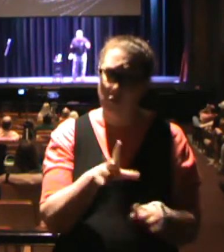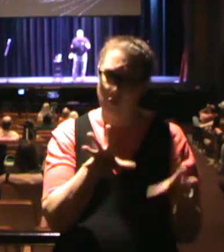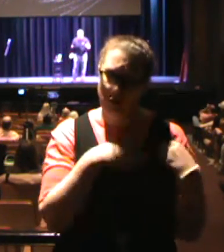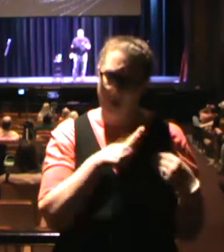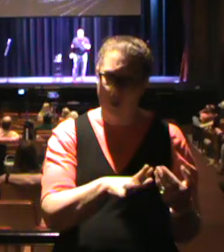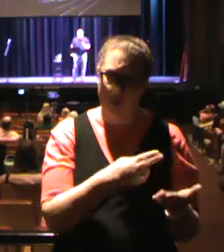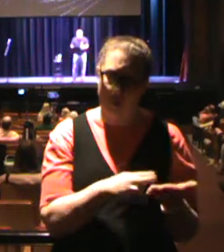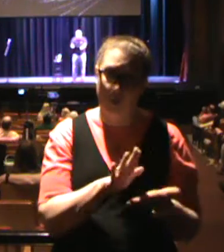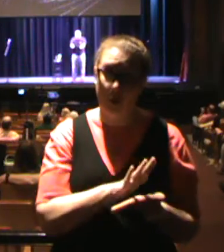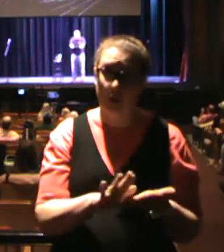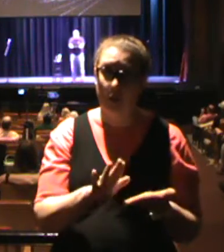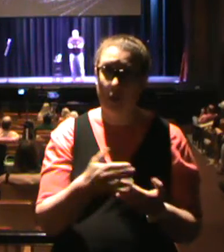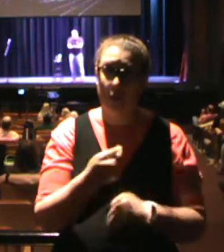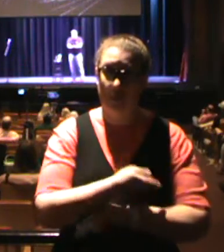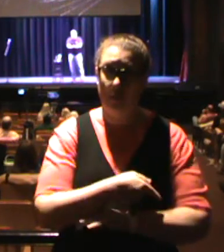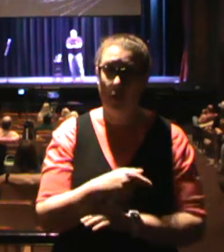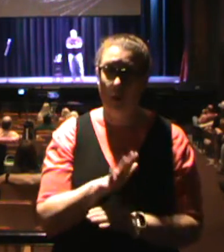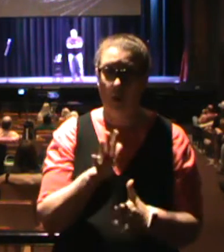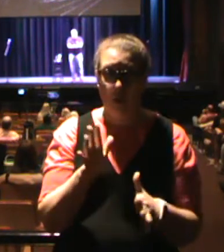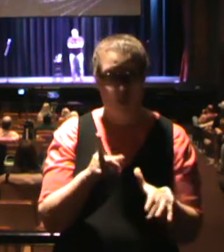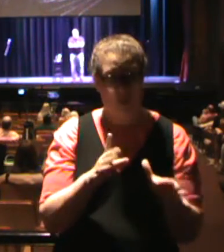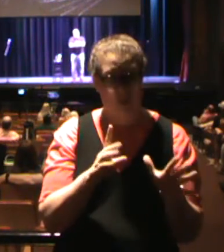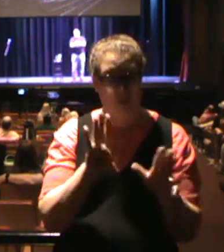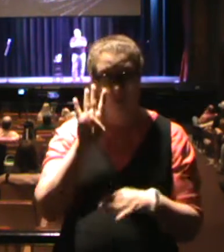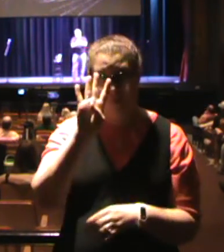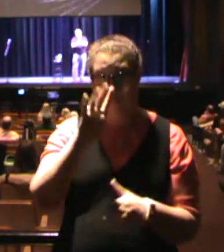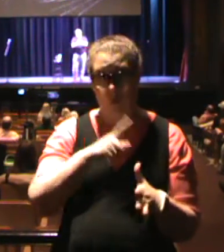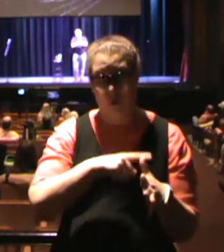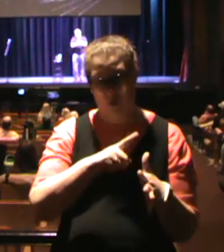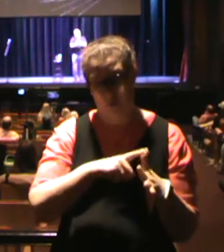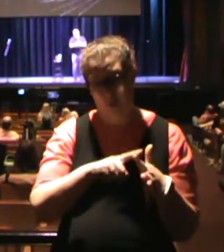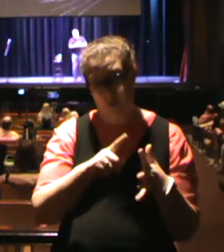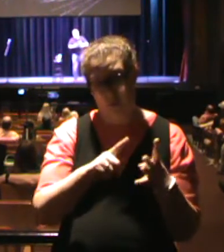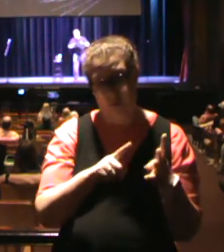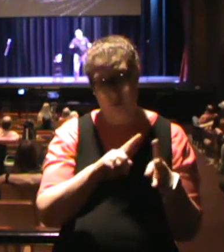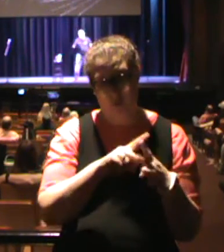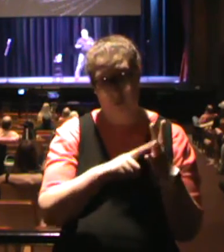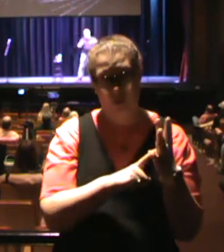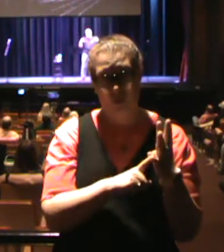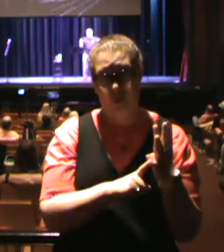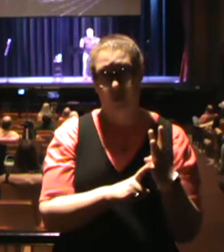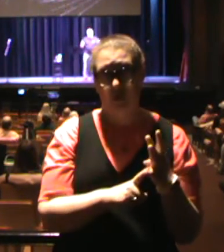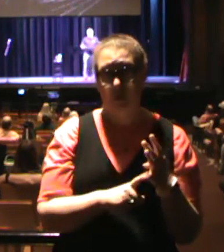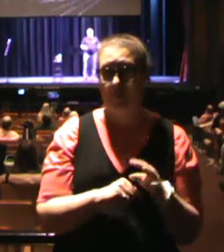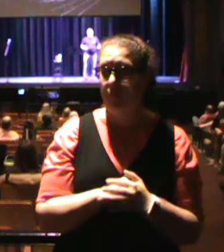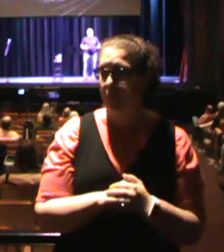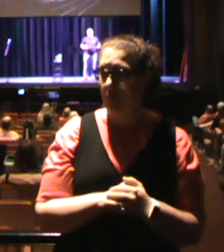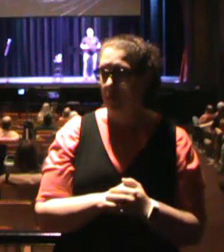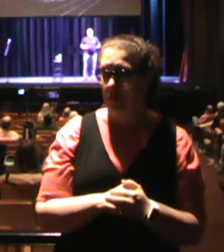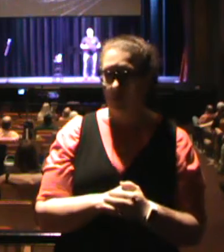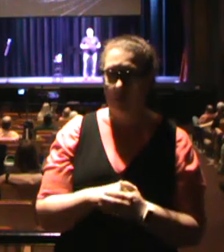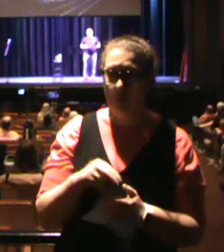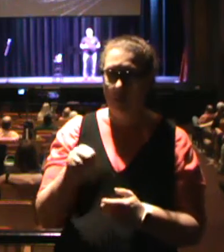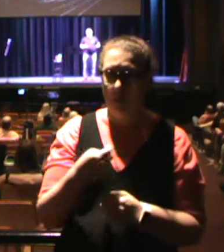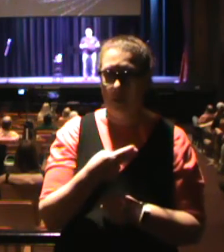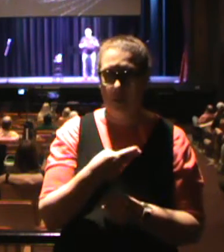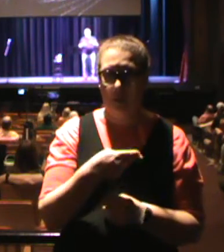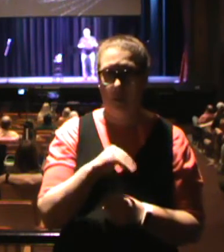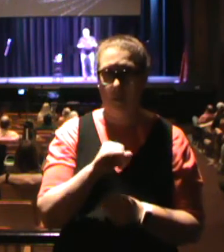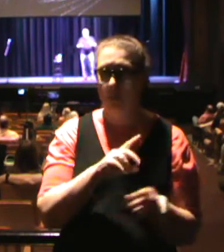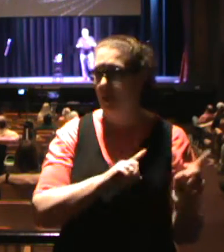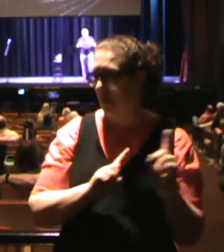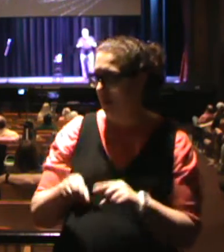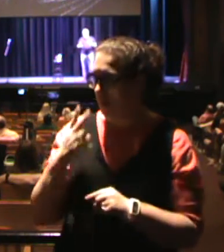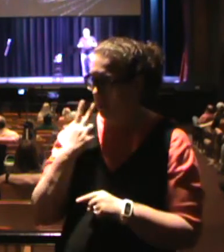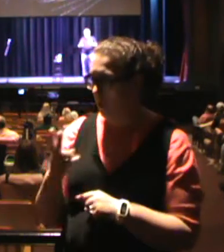church. So these are the 4 areas that he talked about, just in the spiritual laziness, when he came back and this is what he saw. So then